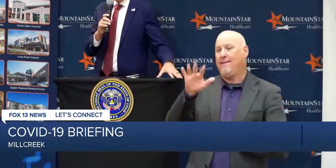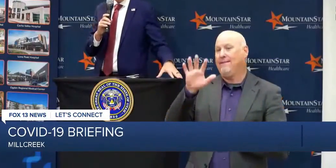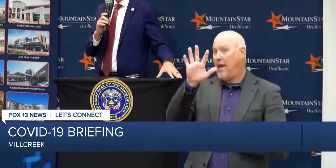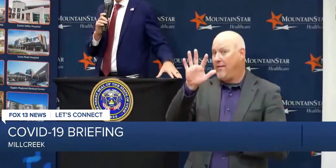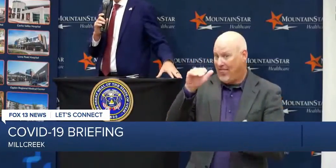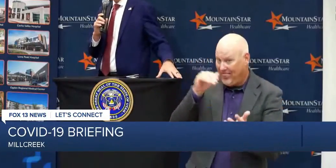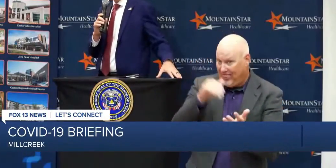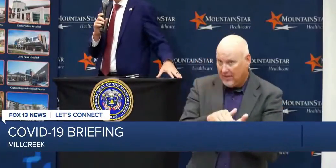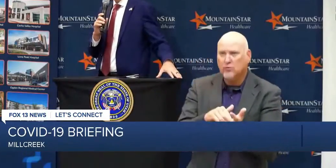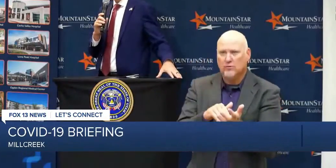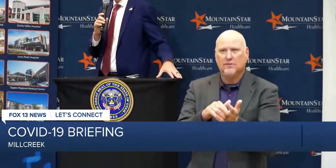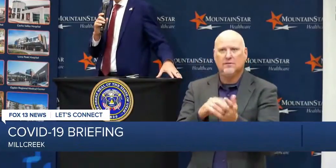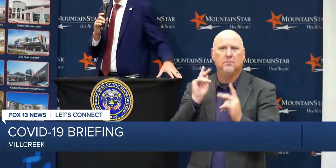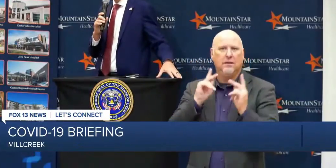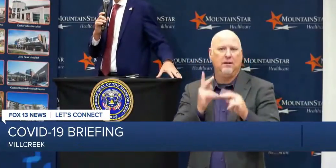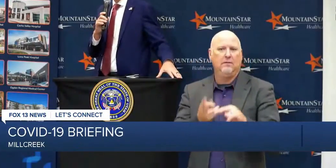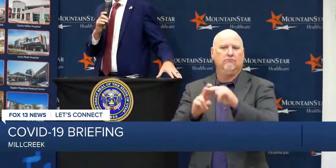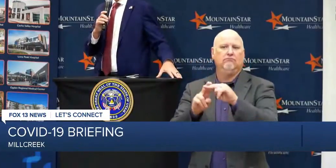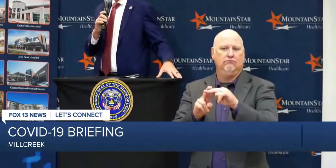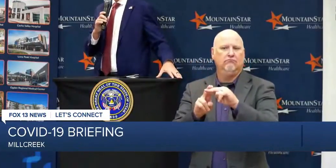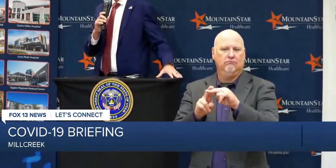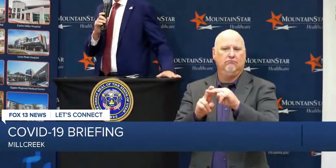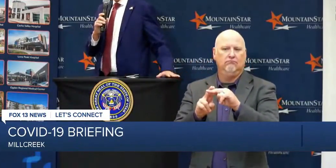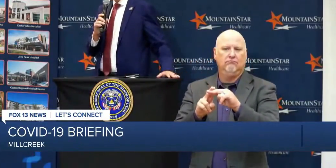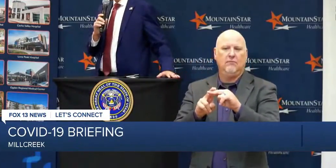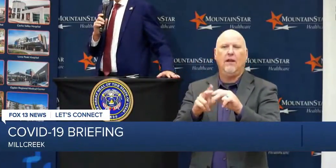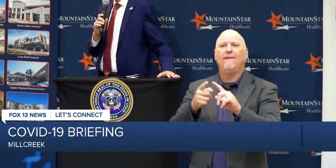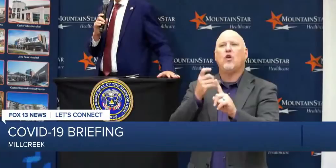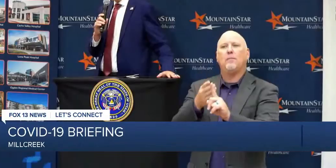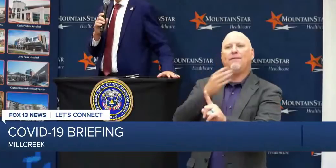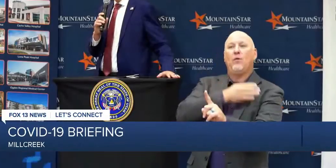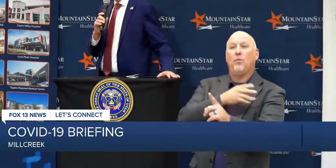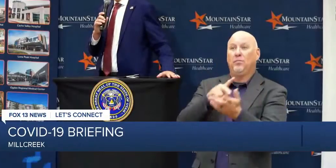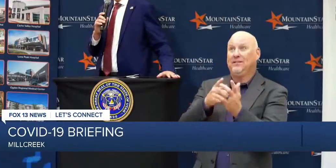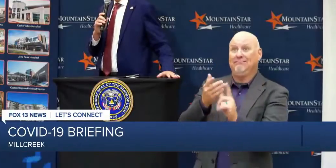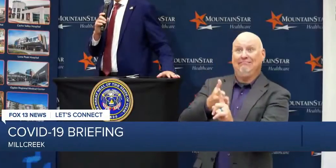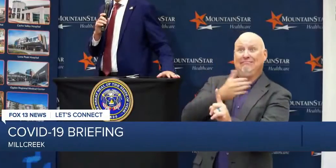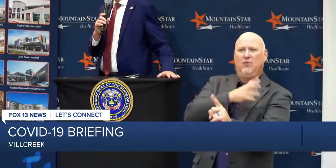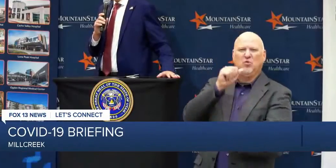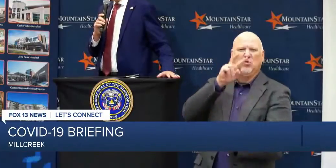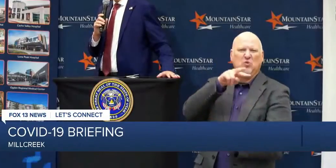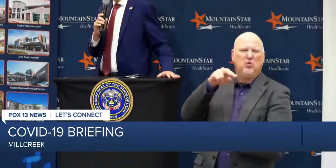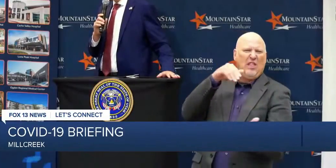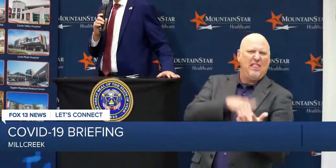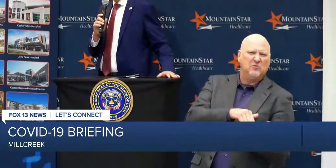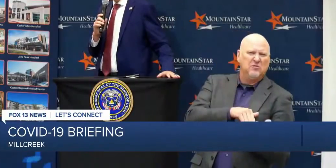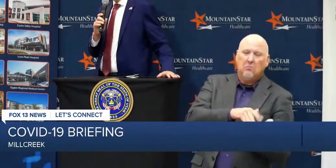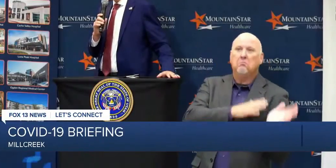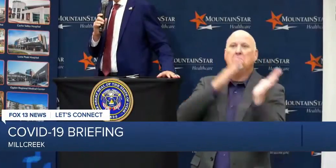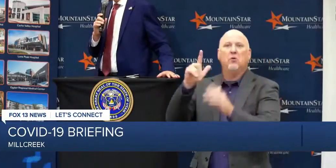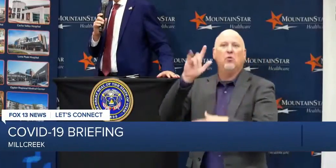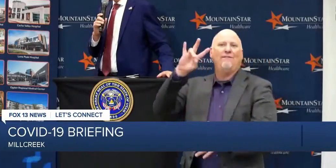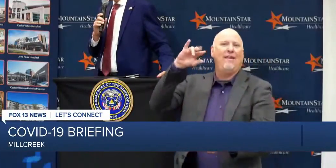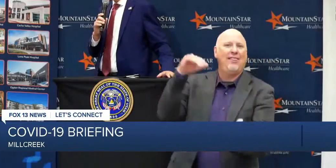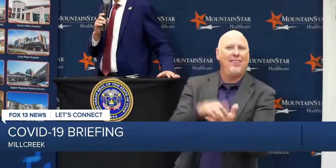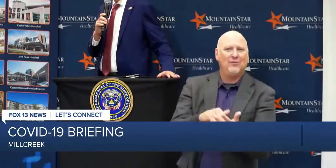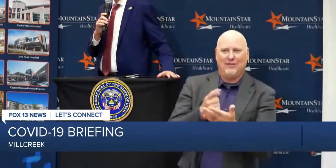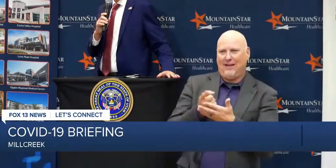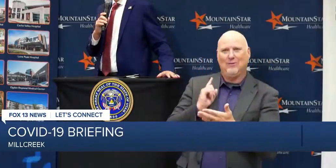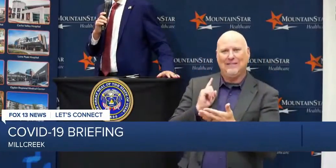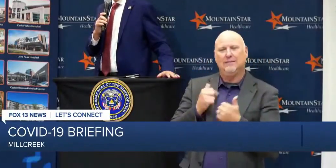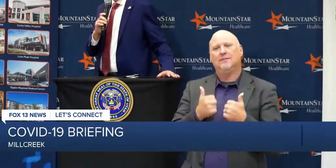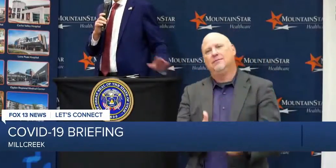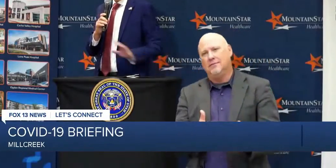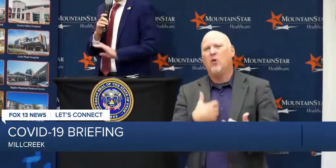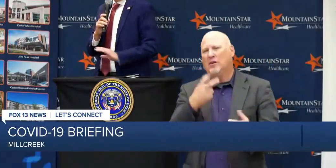also an increase from the week before that. So the message is getting out. We are seeing changes that are being